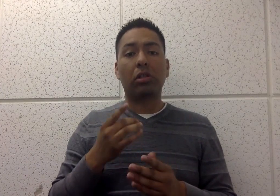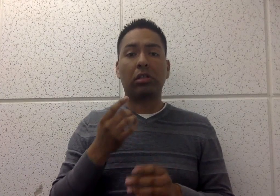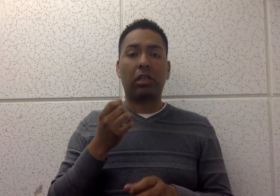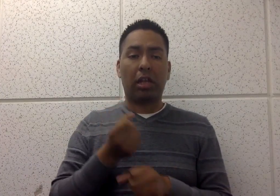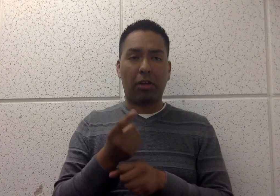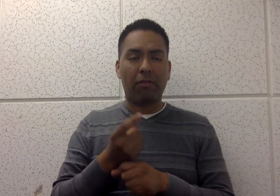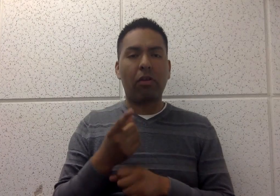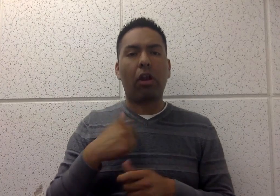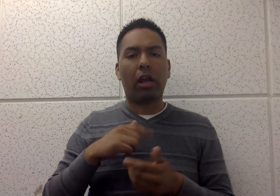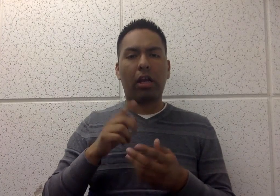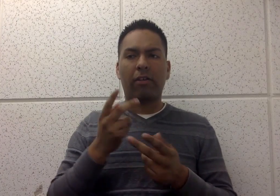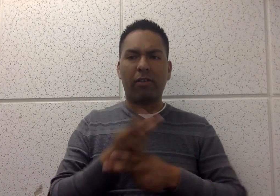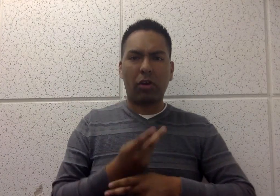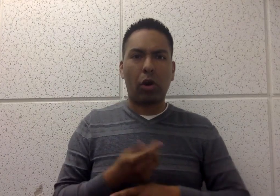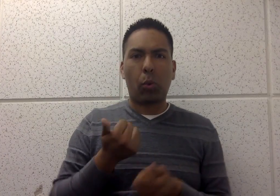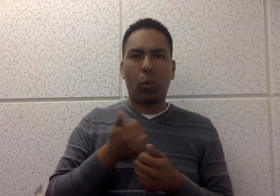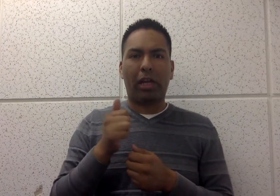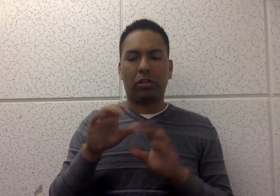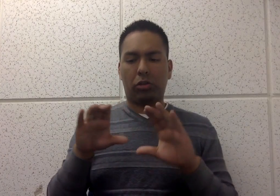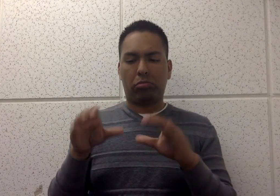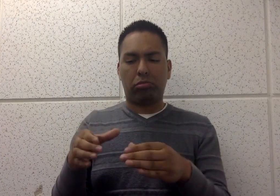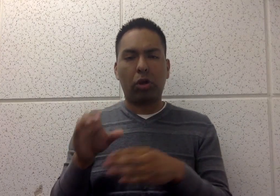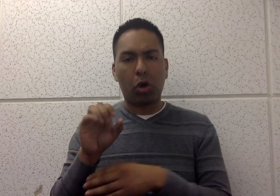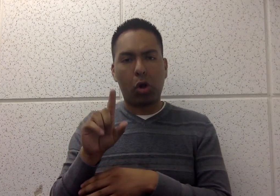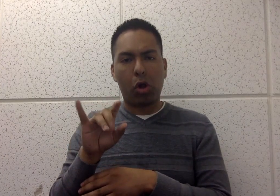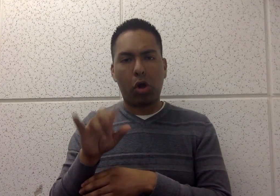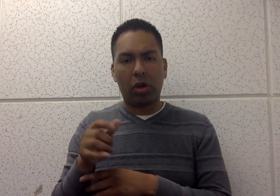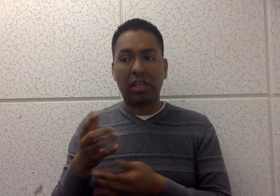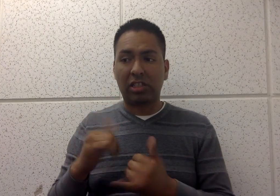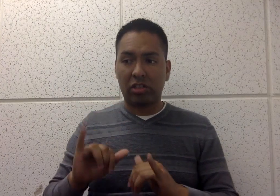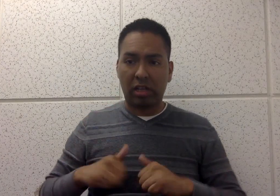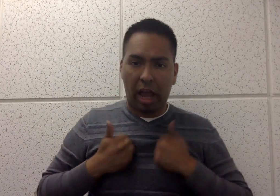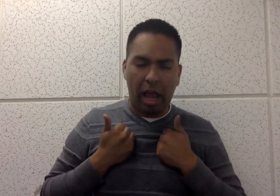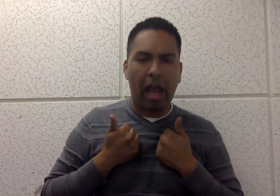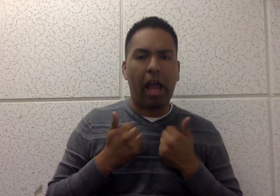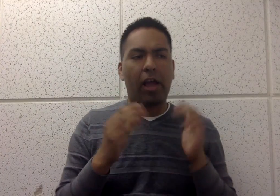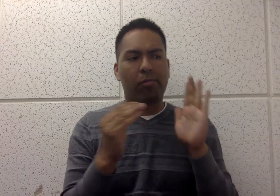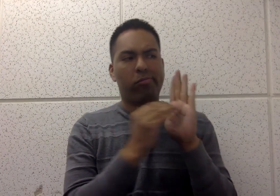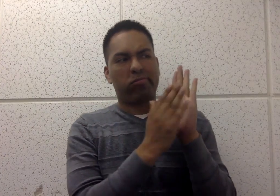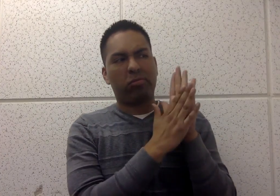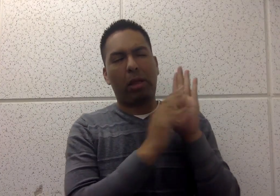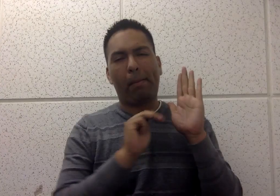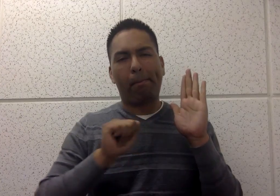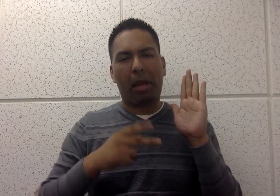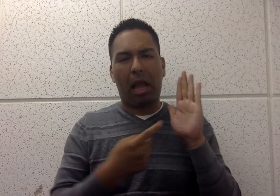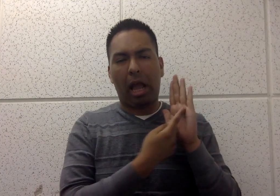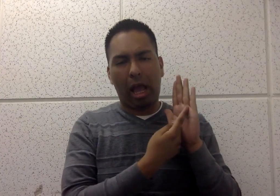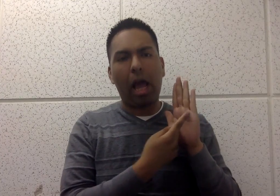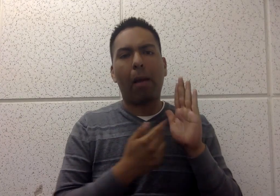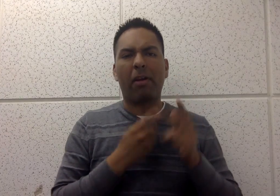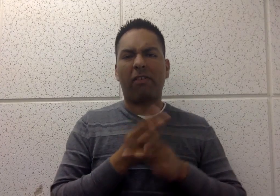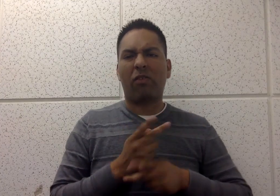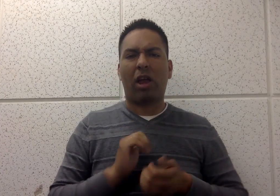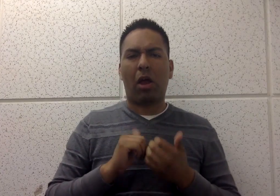figure out which ones have died and put all the new ones on the map. And by doing this, I know how old they all are. And because of that, I've been able to study how their